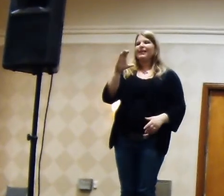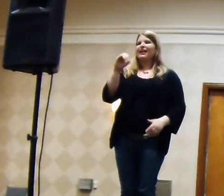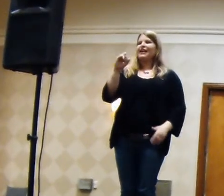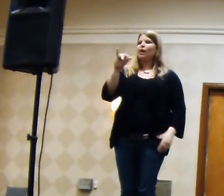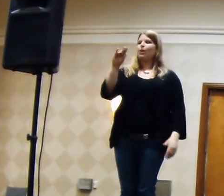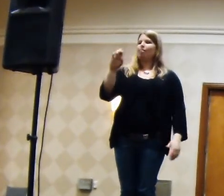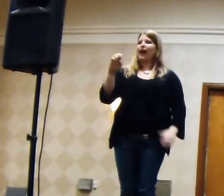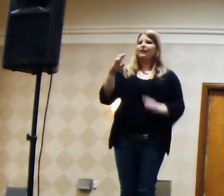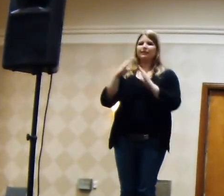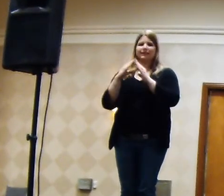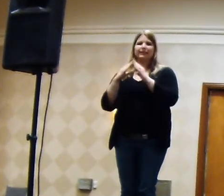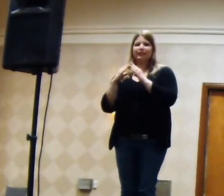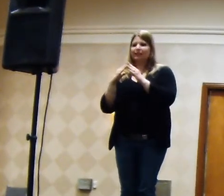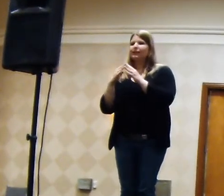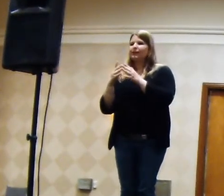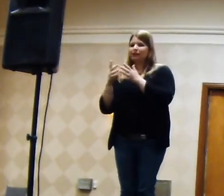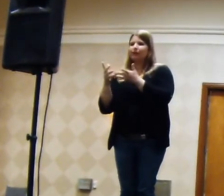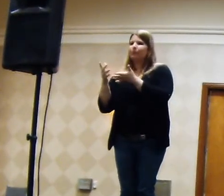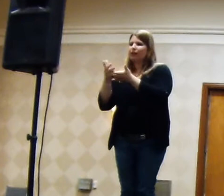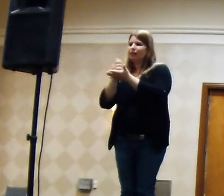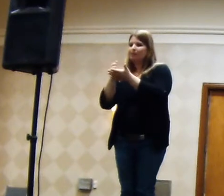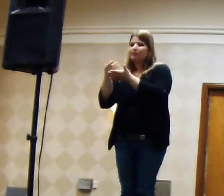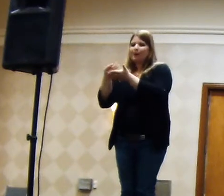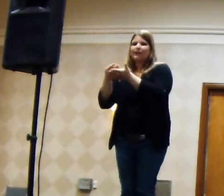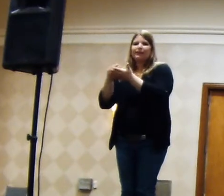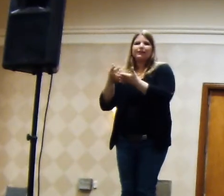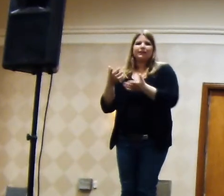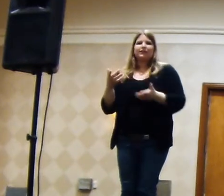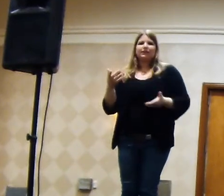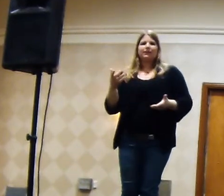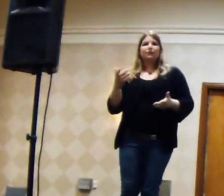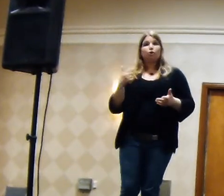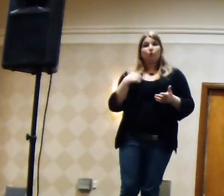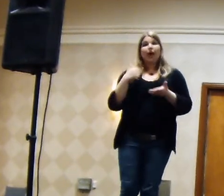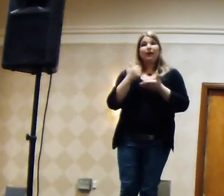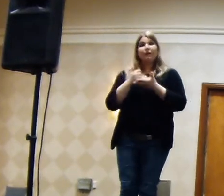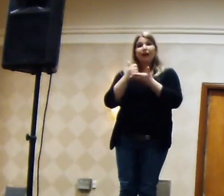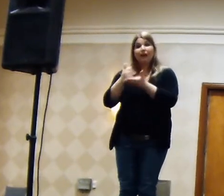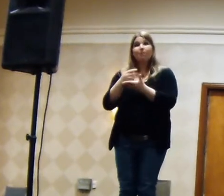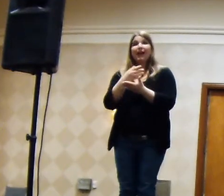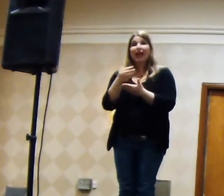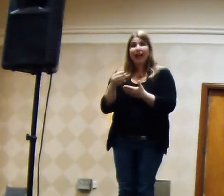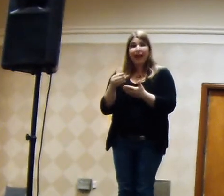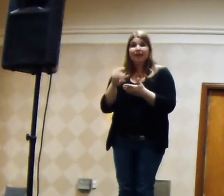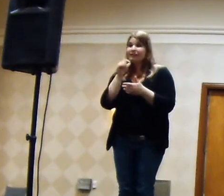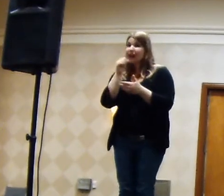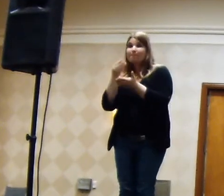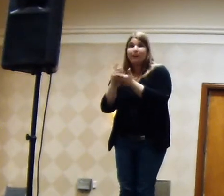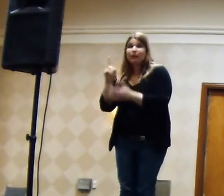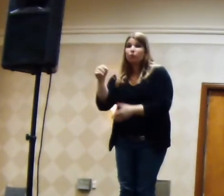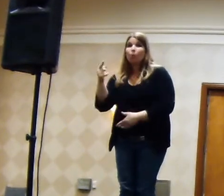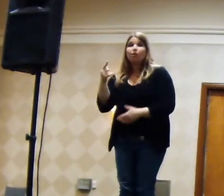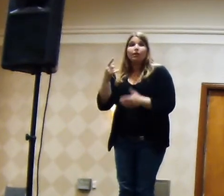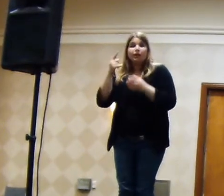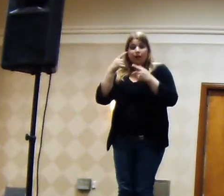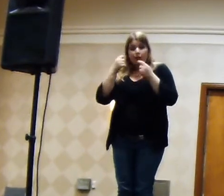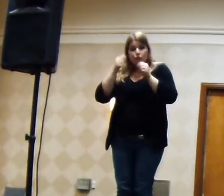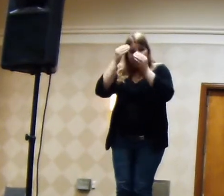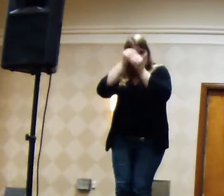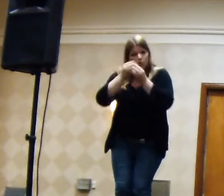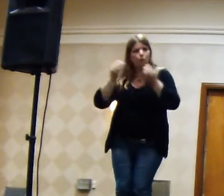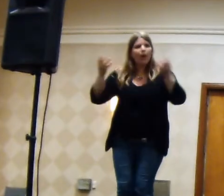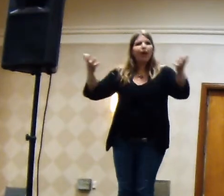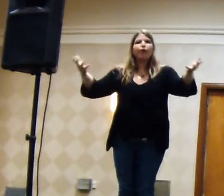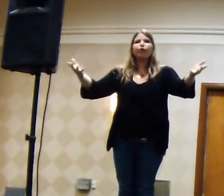double room thing going on. So I try to not only raise money, but raise awareness by doing benefits and TV